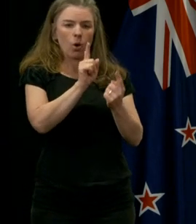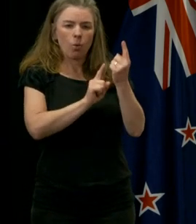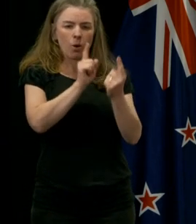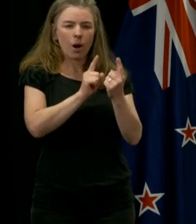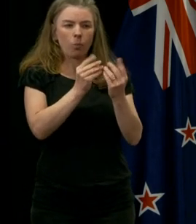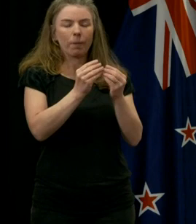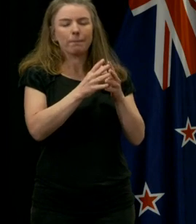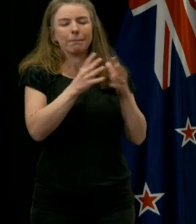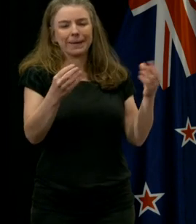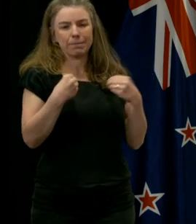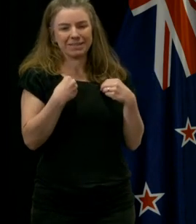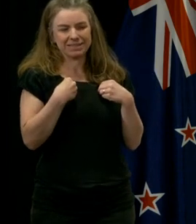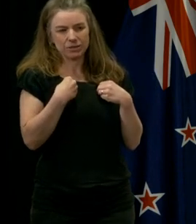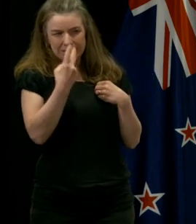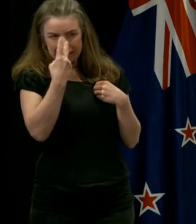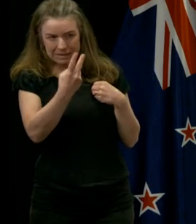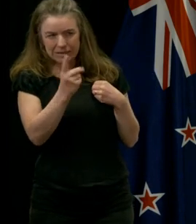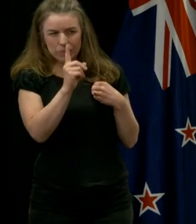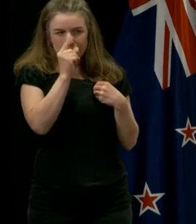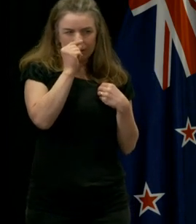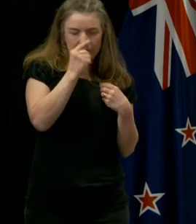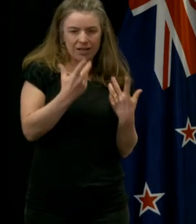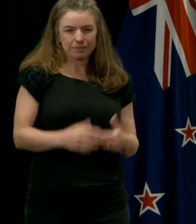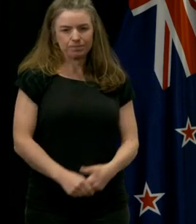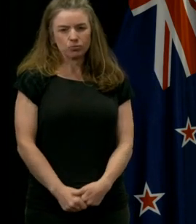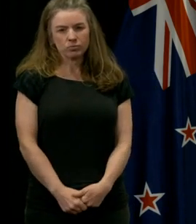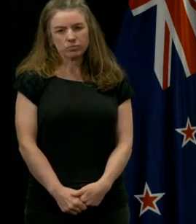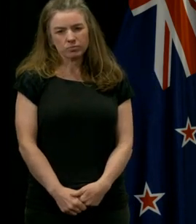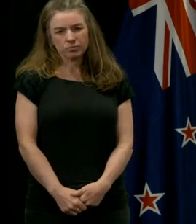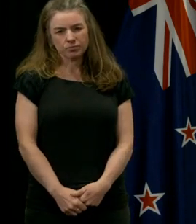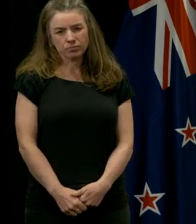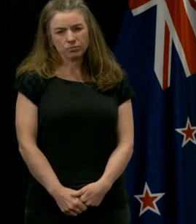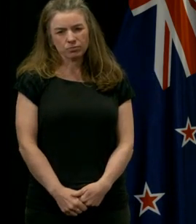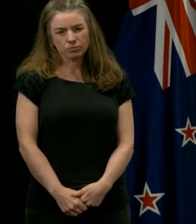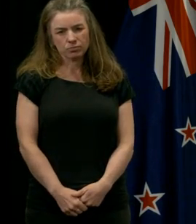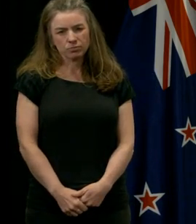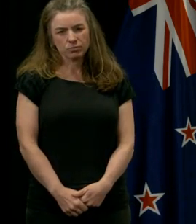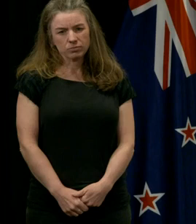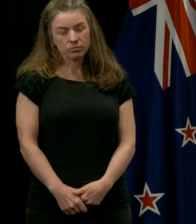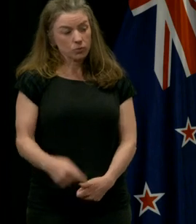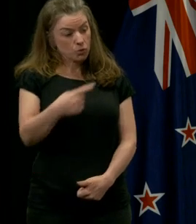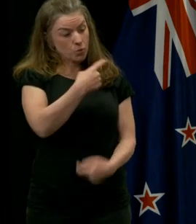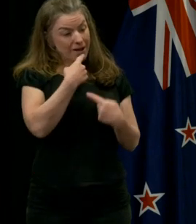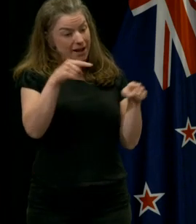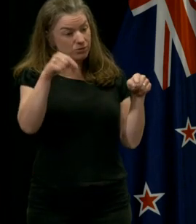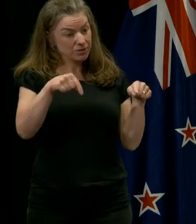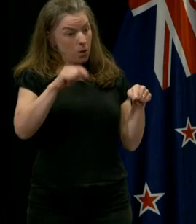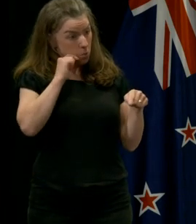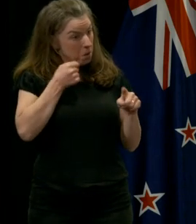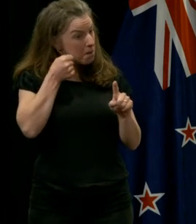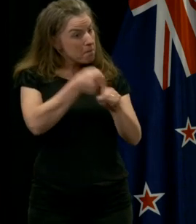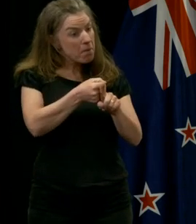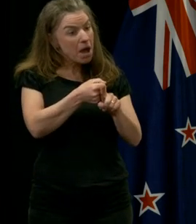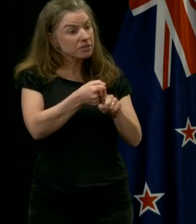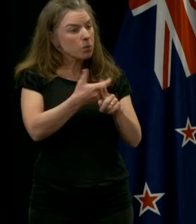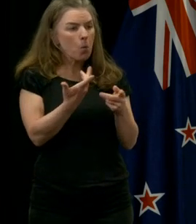large businesses to see what might be possible there as well. In fact, you expect both of these, the announcements that you made today to have? As I've said from